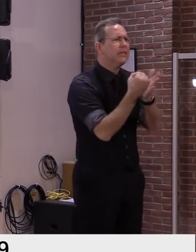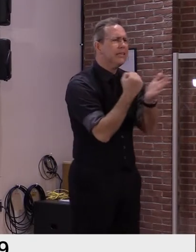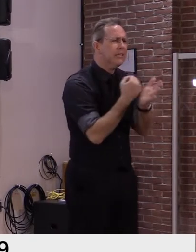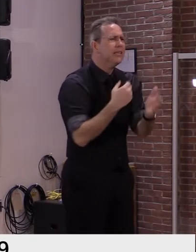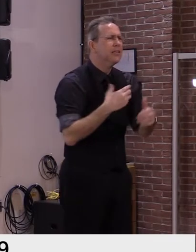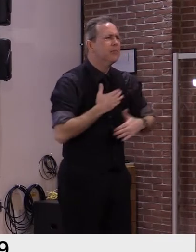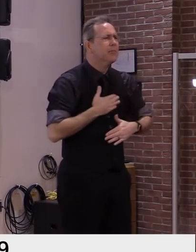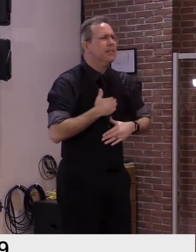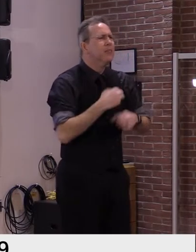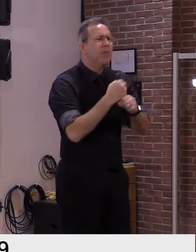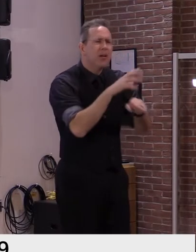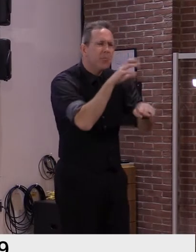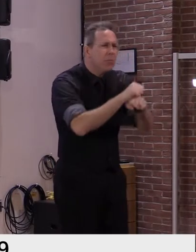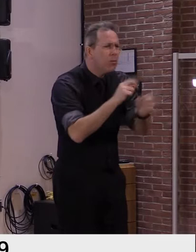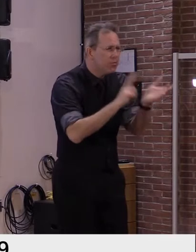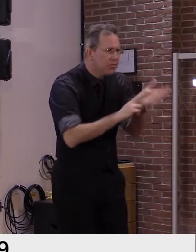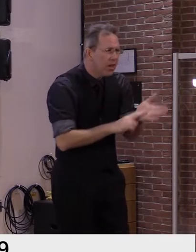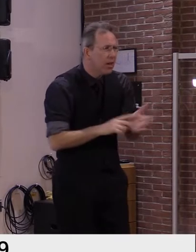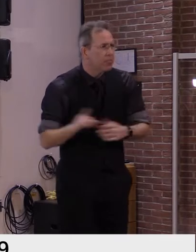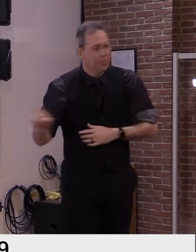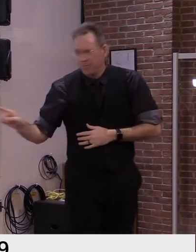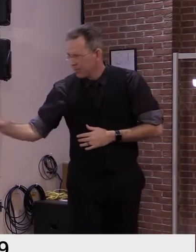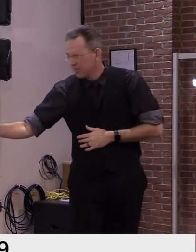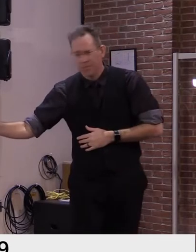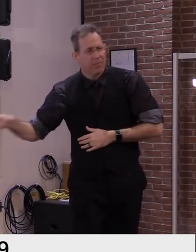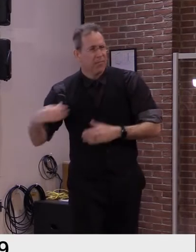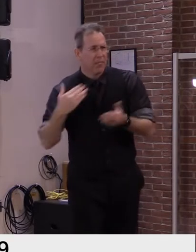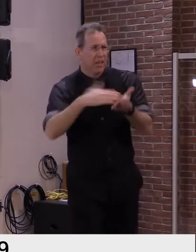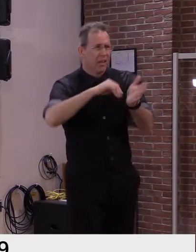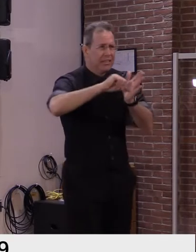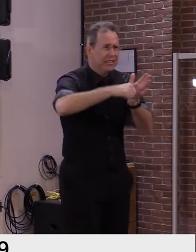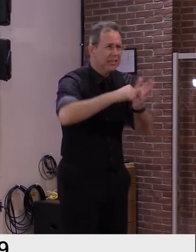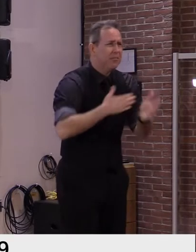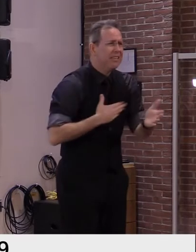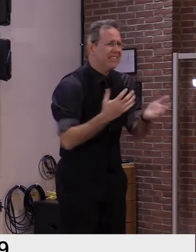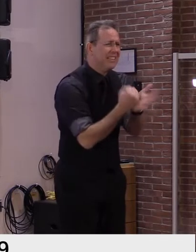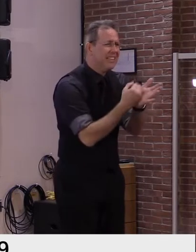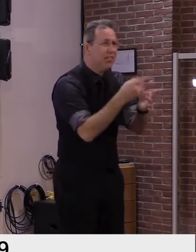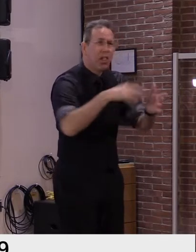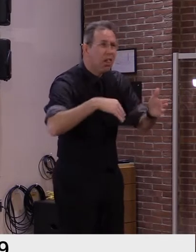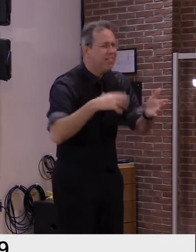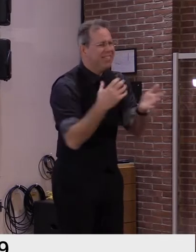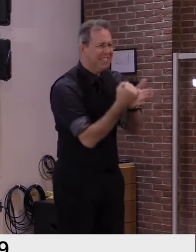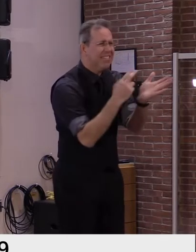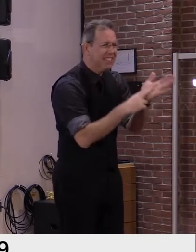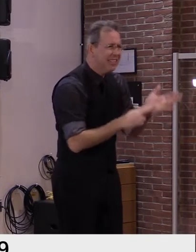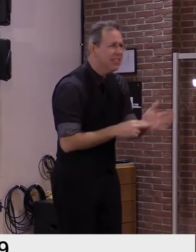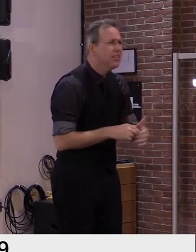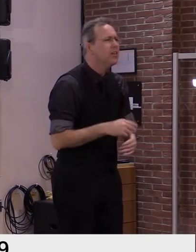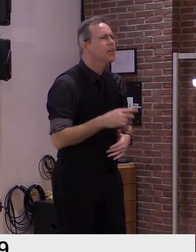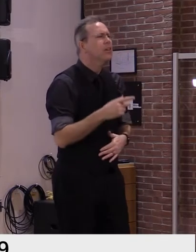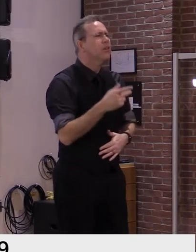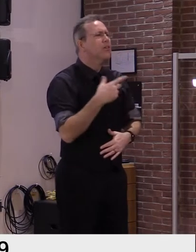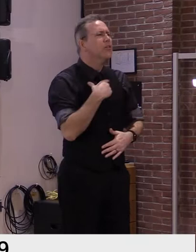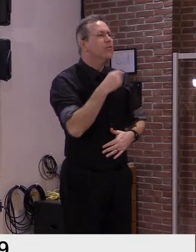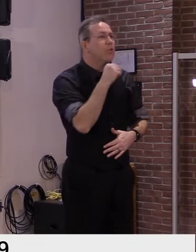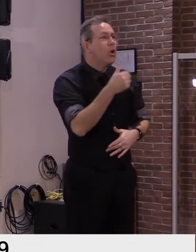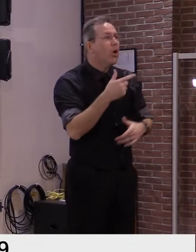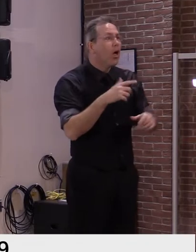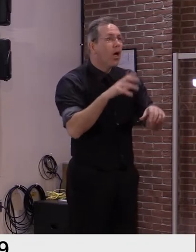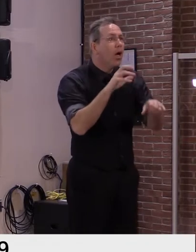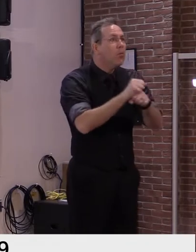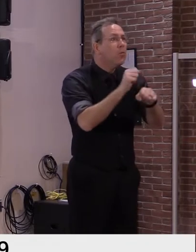healthvermont.gov/myvaccine. You should not make multiple appointments. There's no need to do this, since we have a good system in place that will get